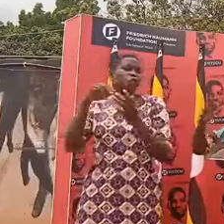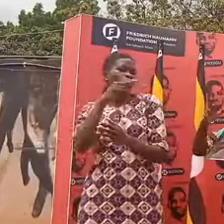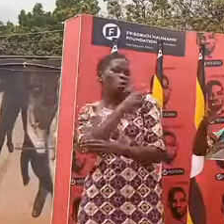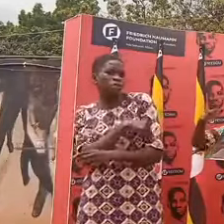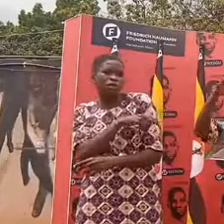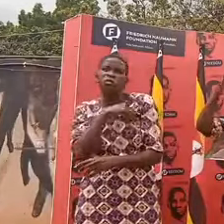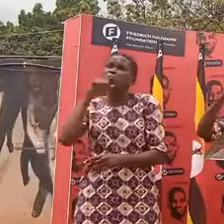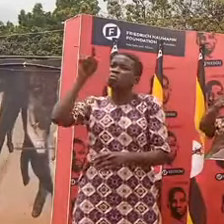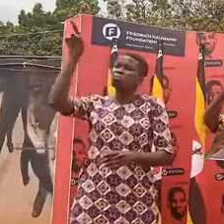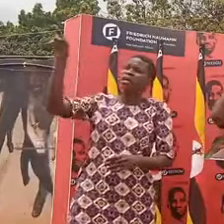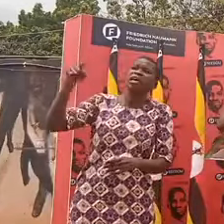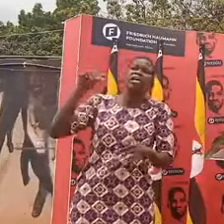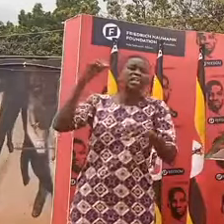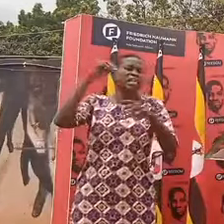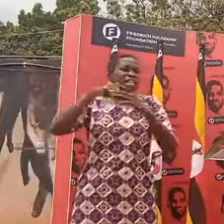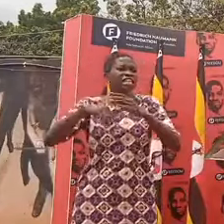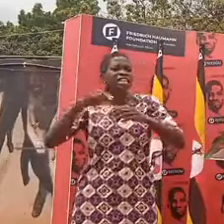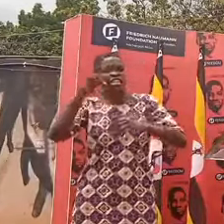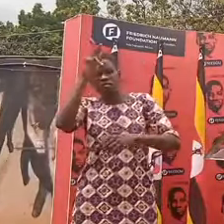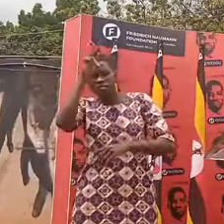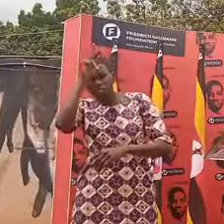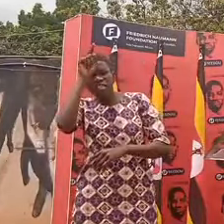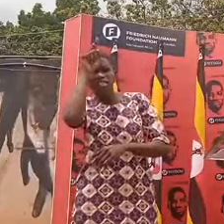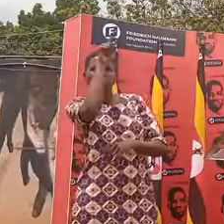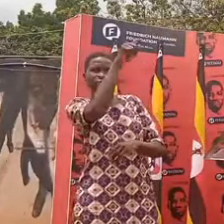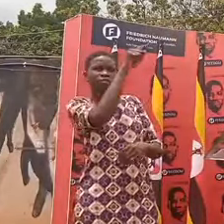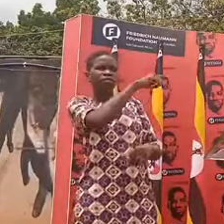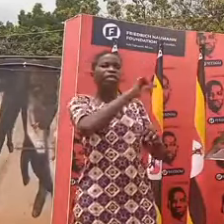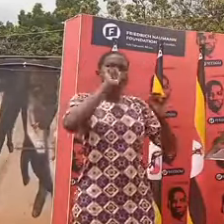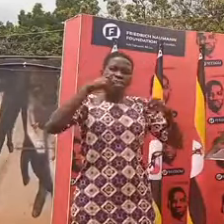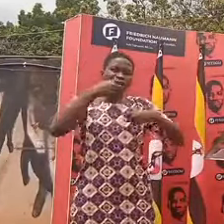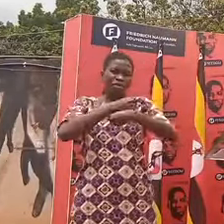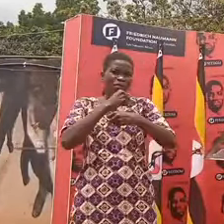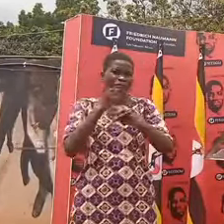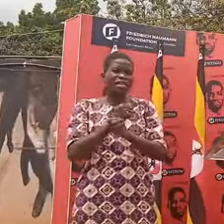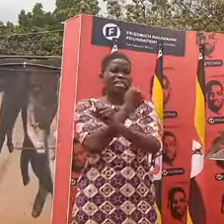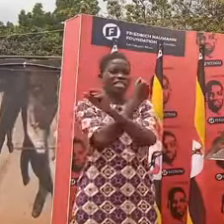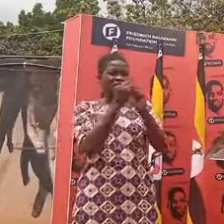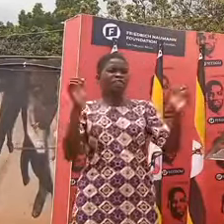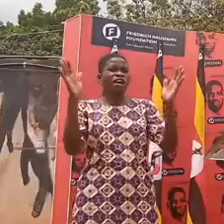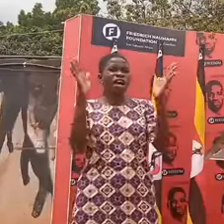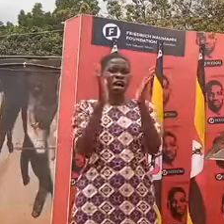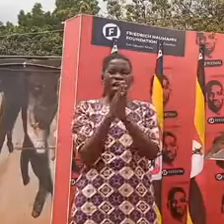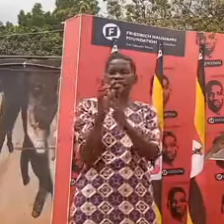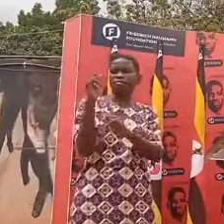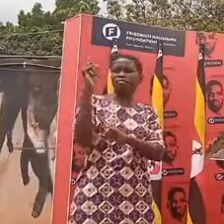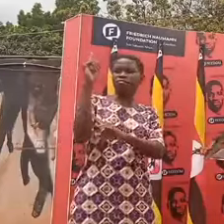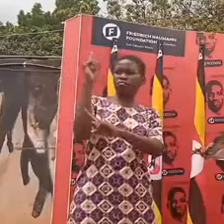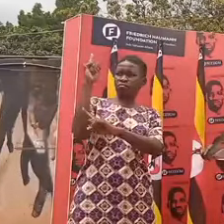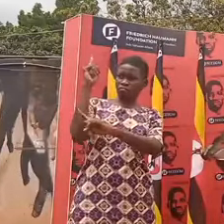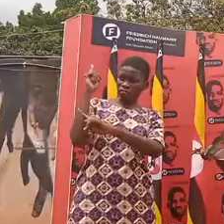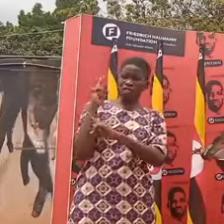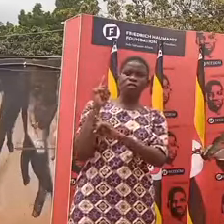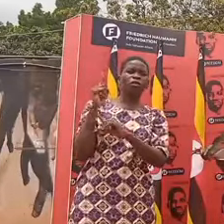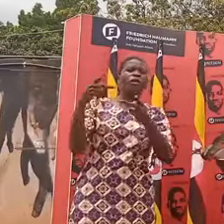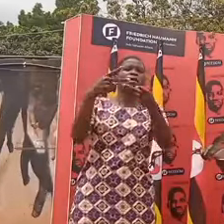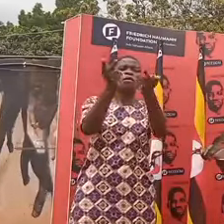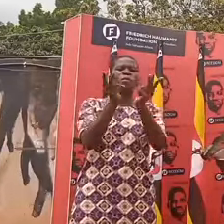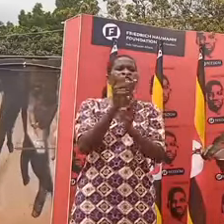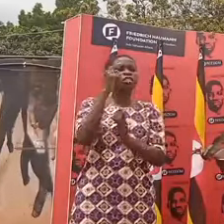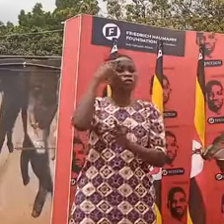agenda of creating a safe, secure, predictable space for you